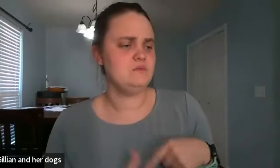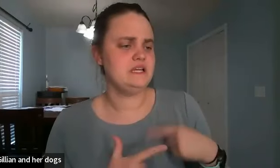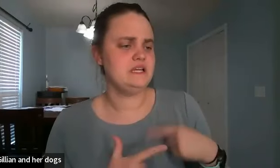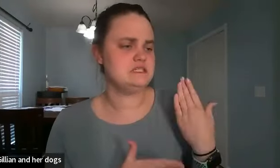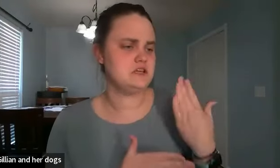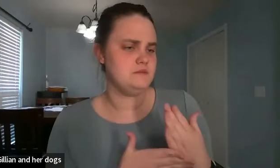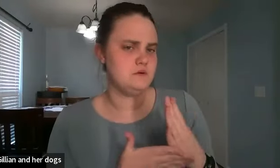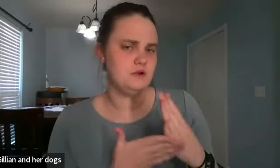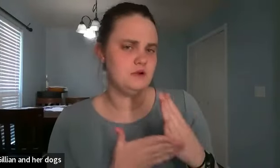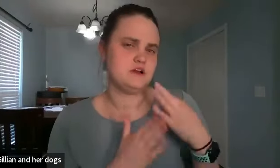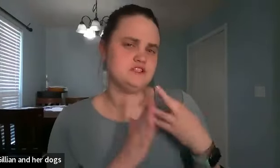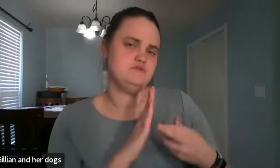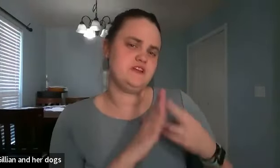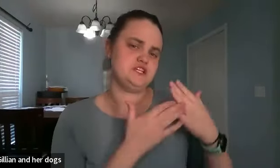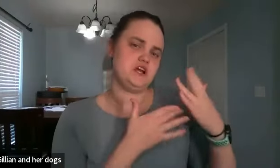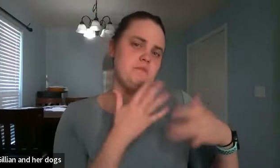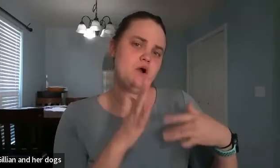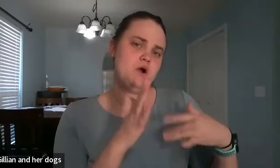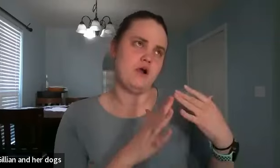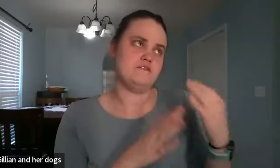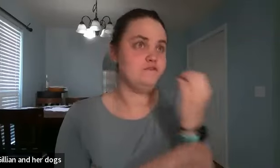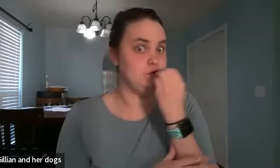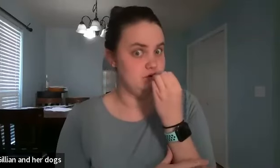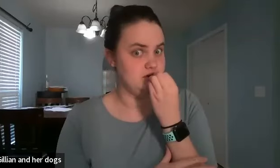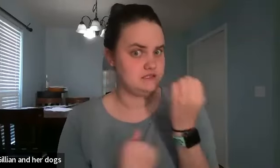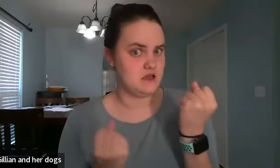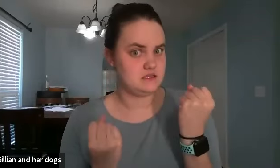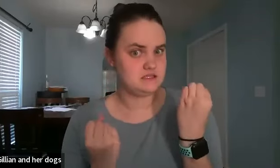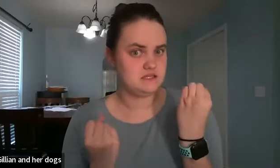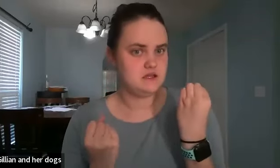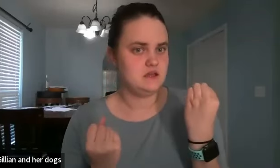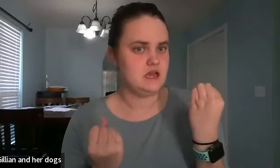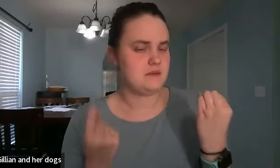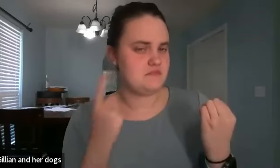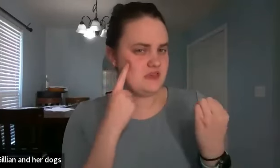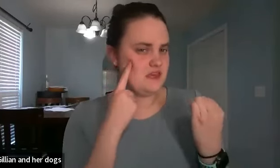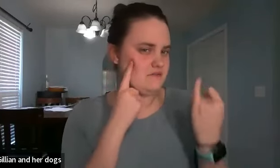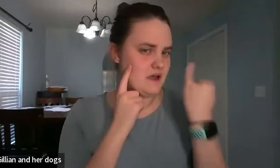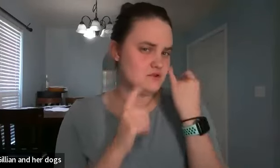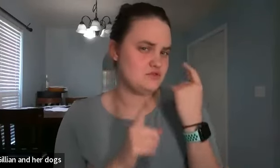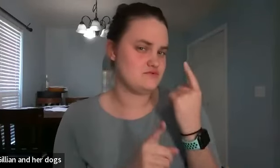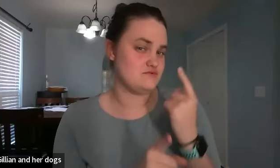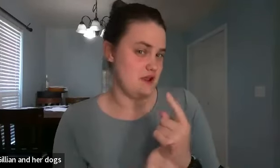we stopped at one point because we also finished up our food signs. And I'm thinking, if I'm